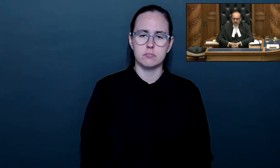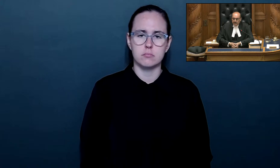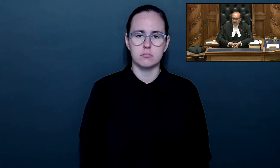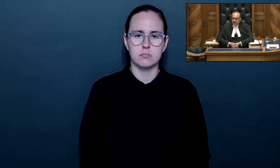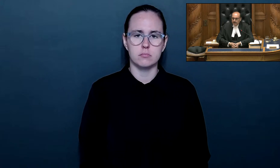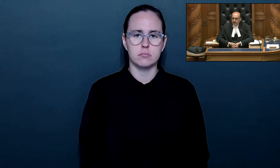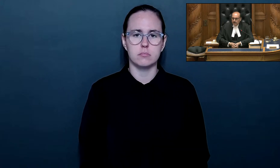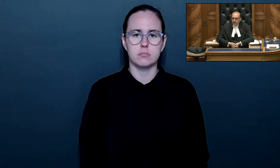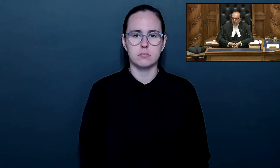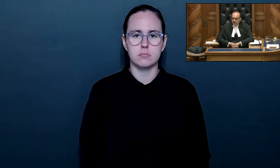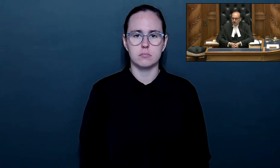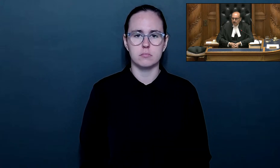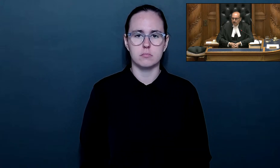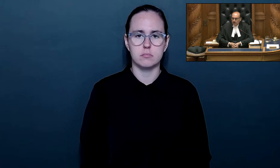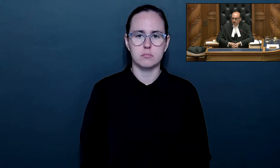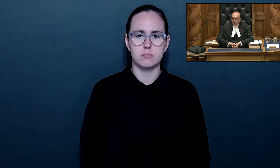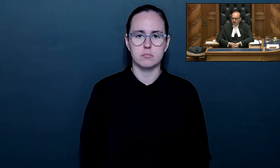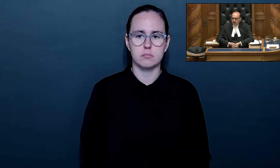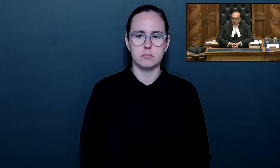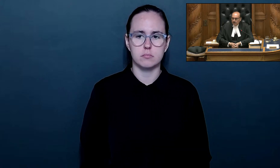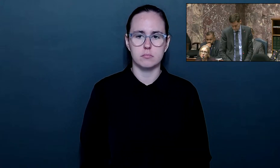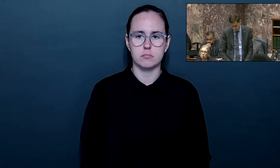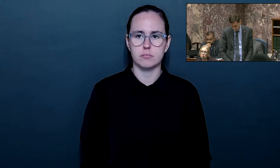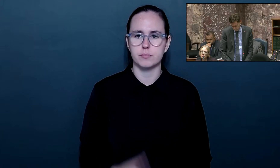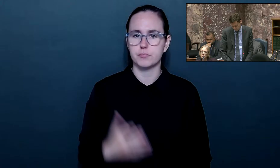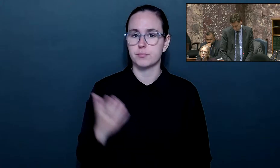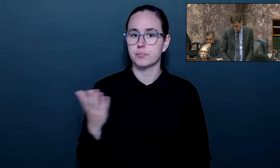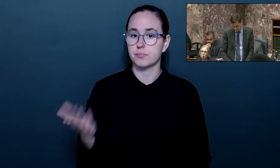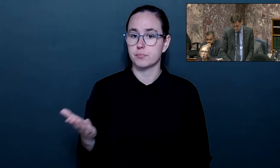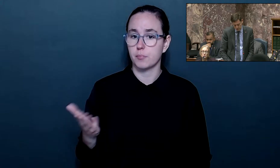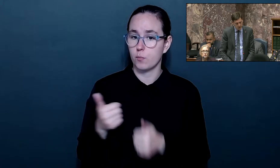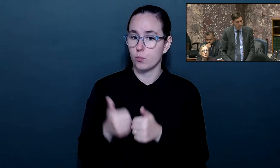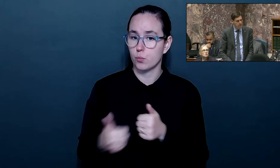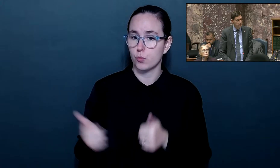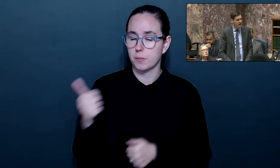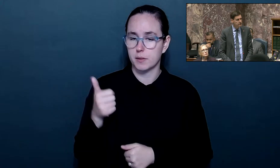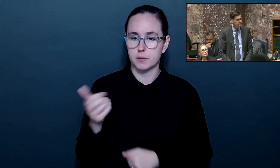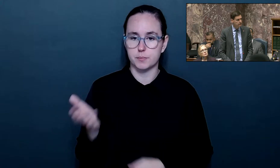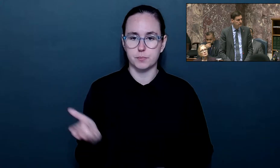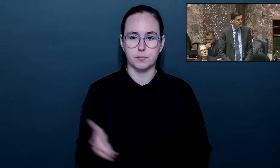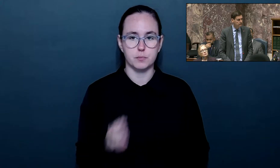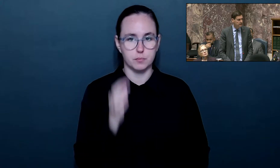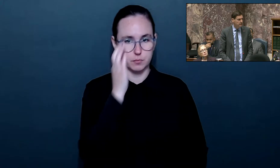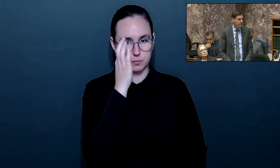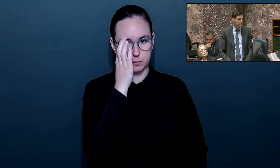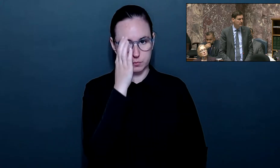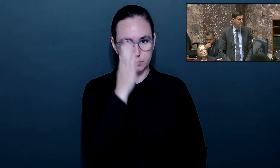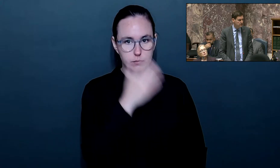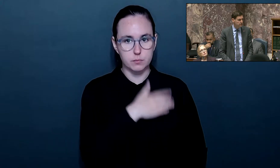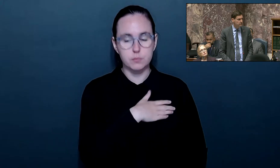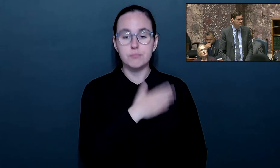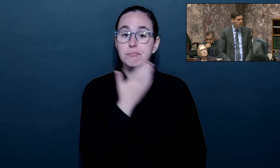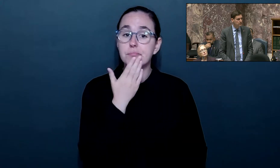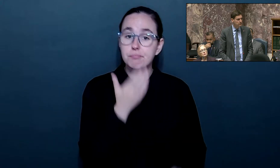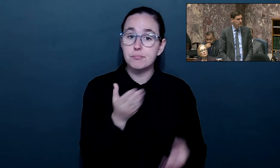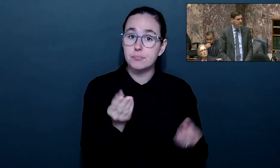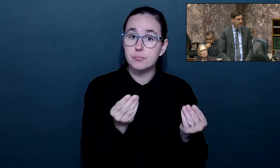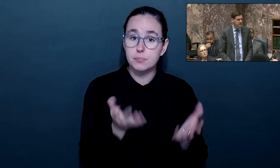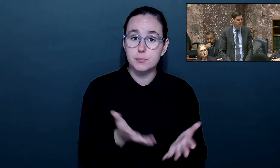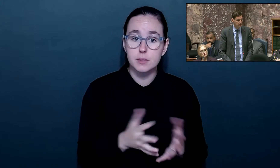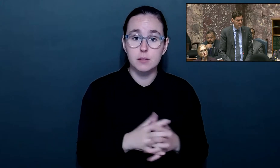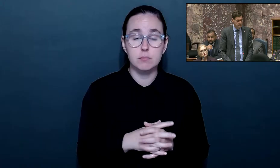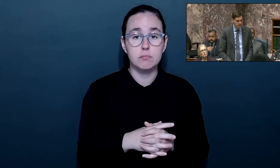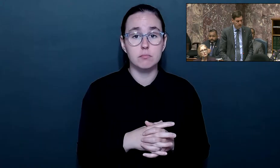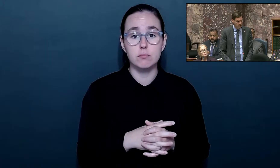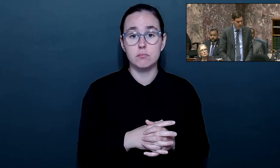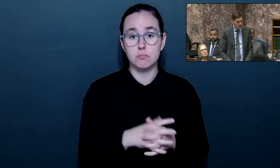Premier. Thank you, Honourable Speaker. I appreciate the member's passion about the issue. It's important to have